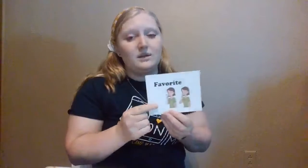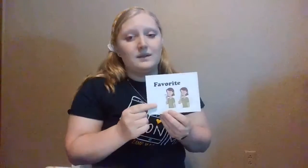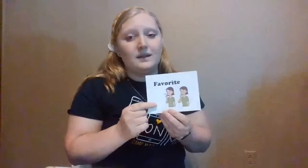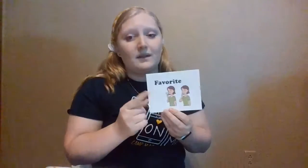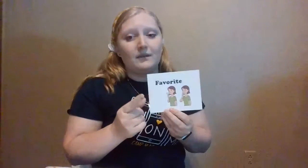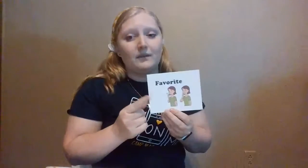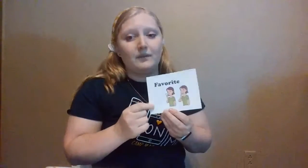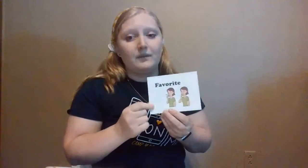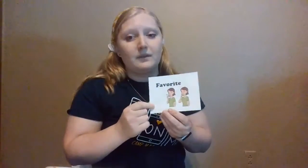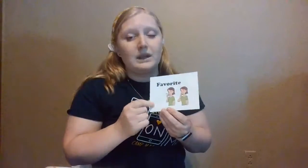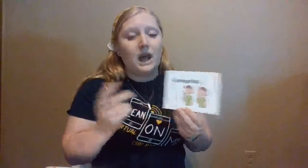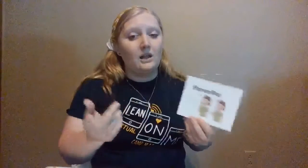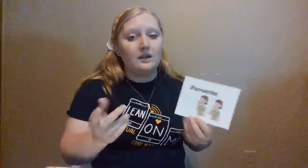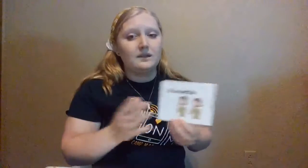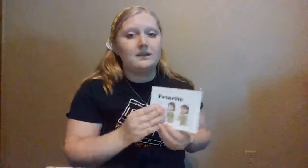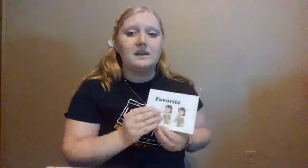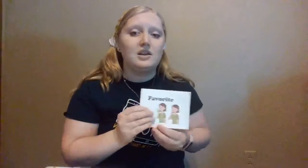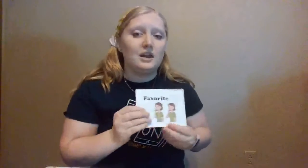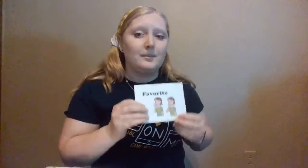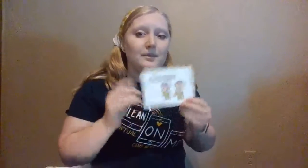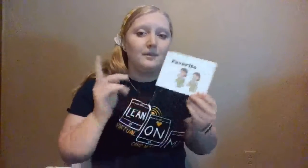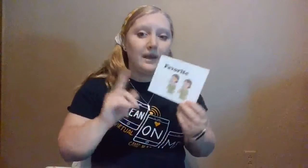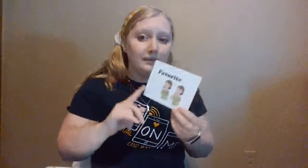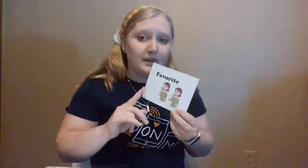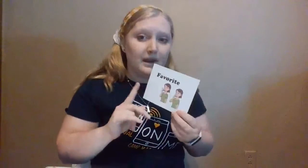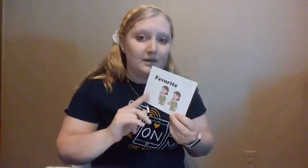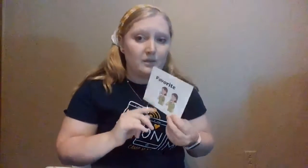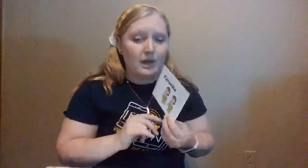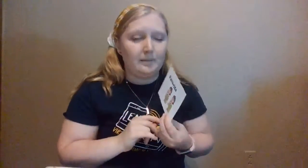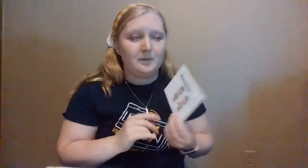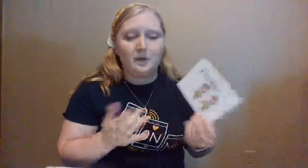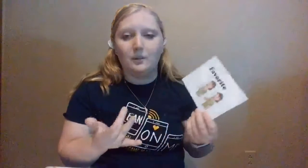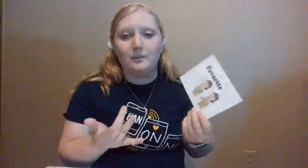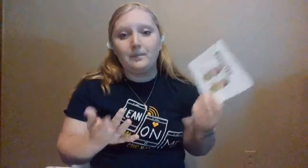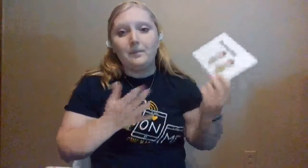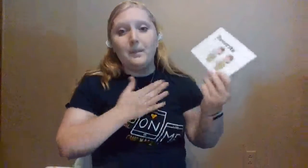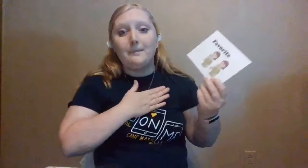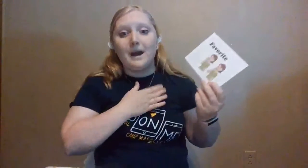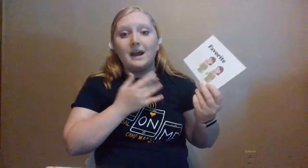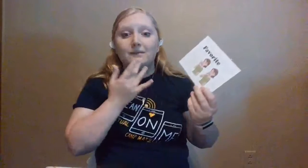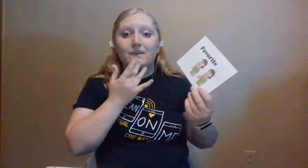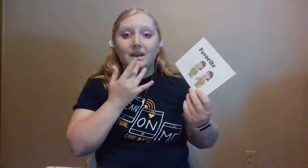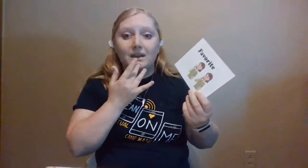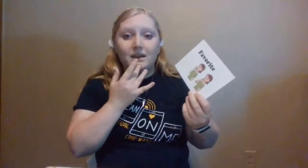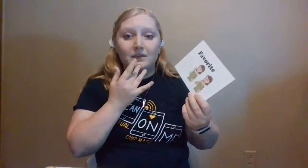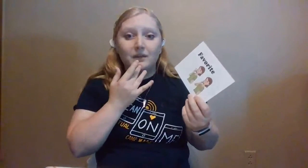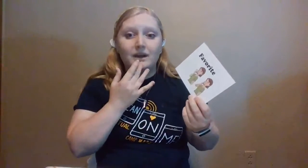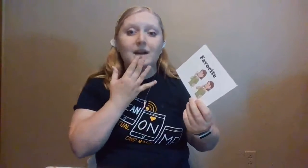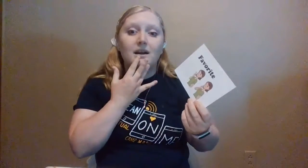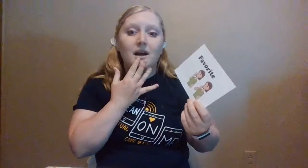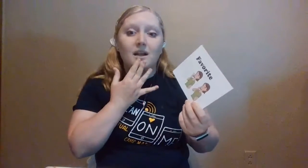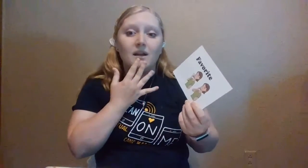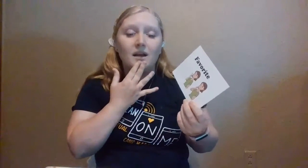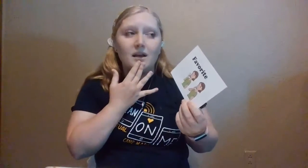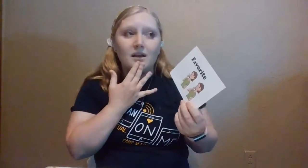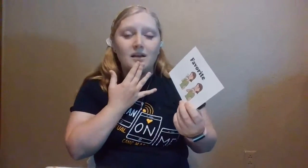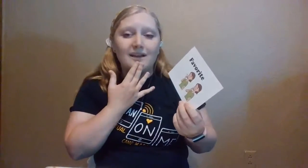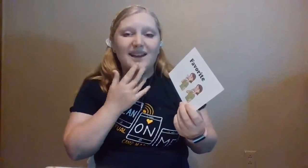use colors to teach them favorite as well. So my favorite color